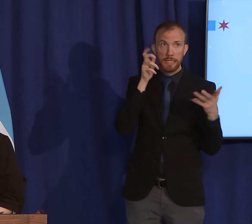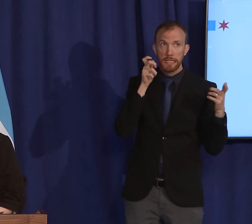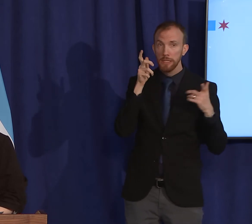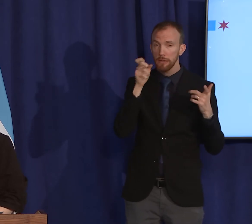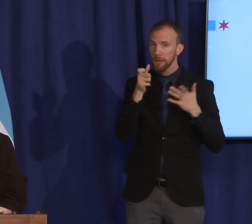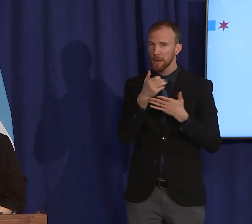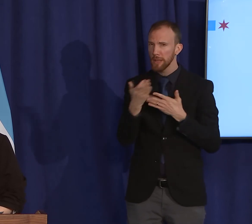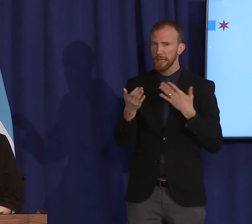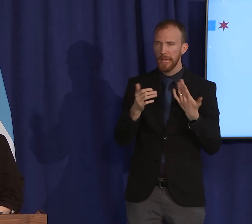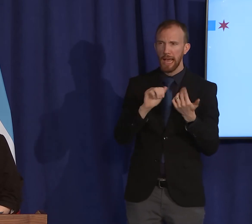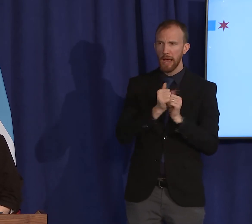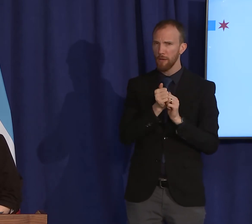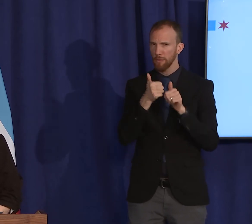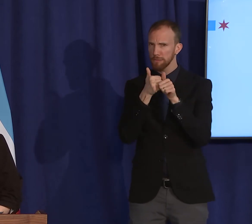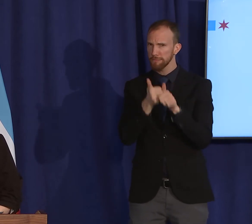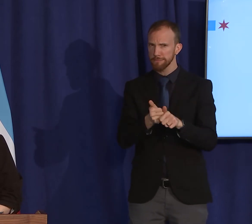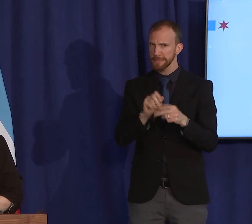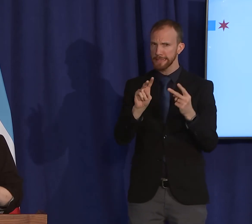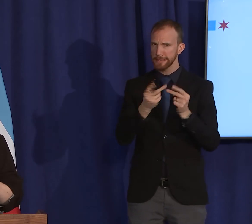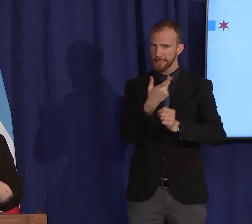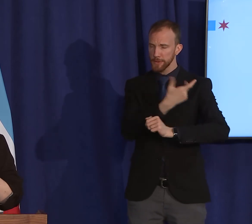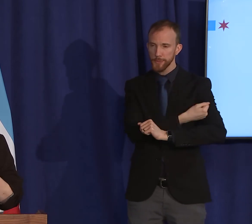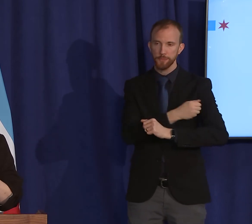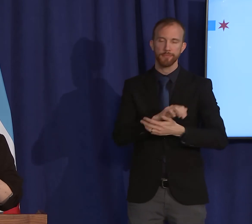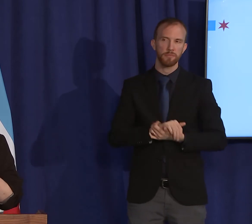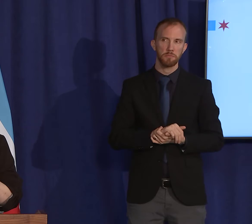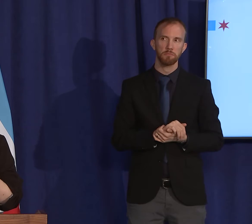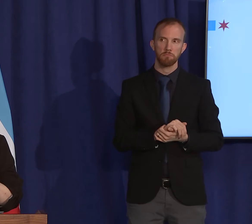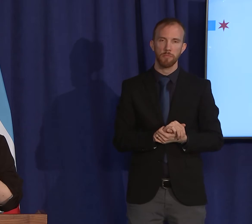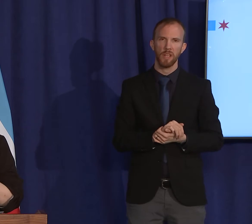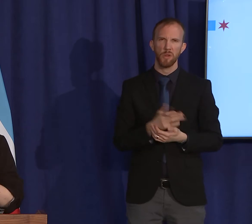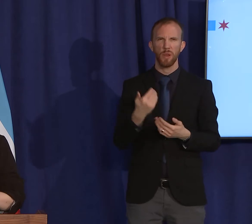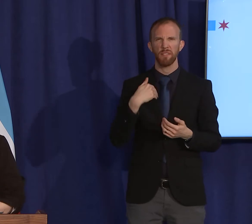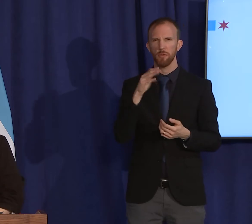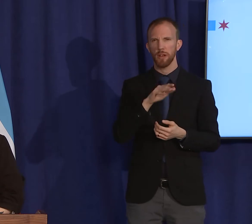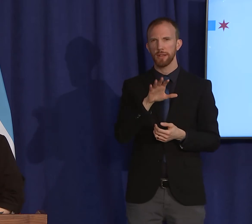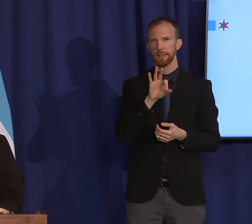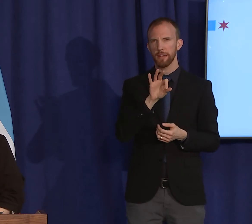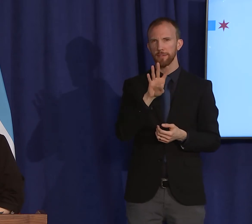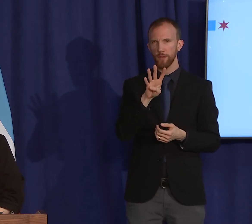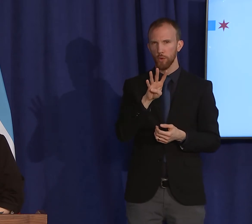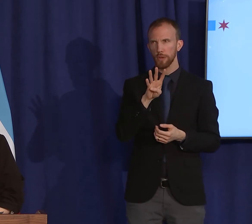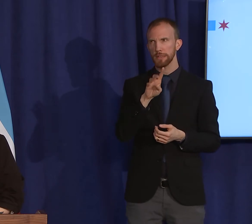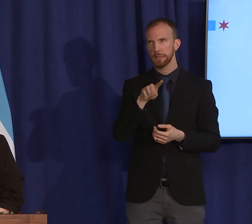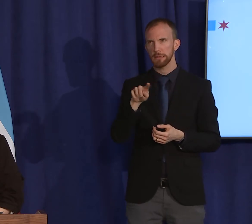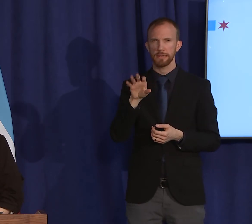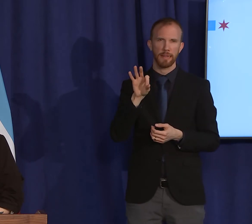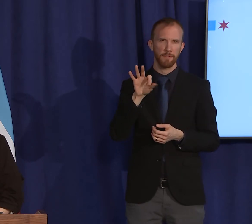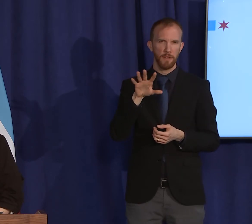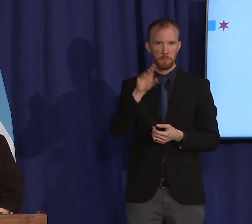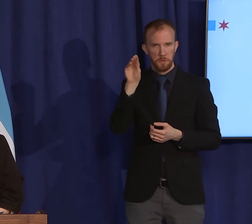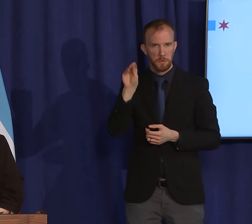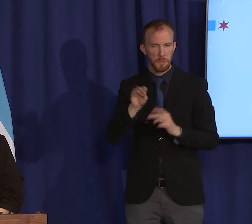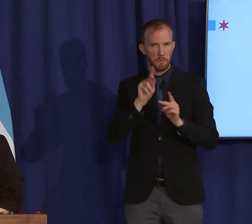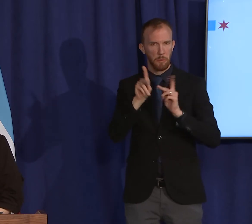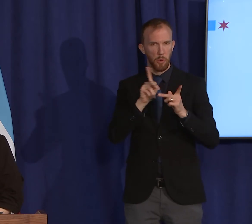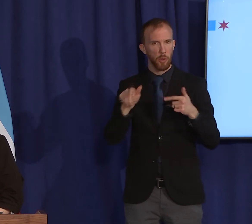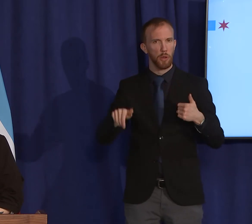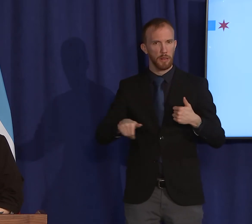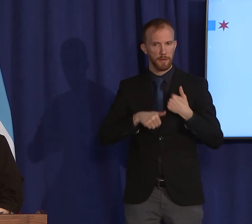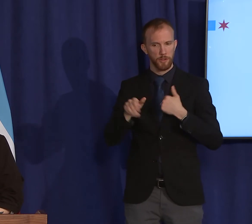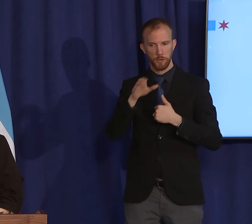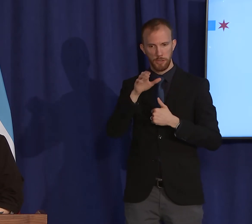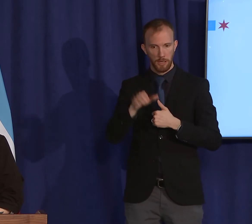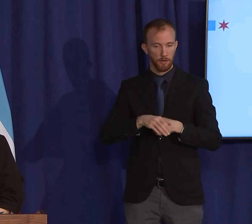do follow this really closely. We have approximately 94 to 95% of Chicagoans at this point who are